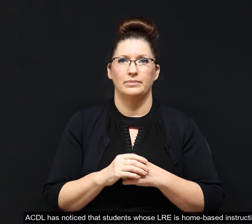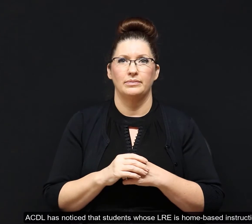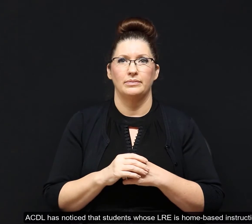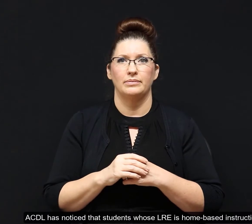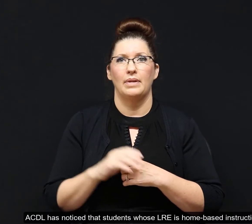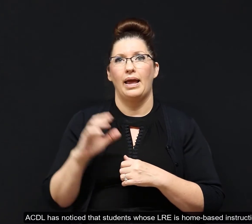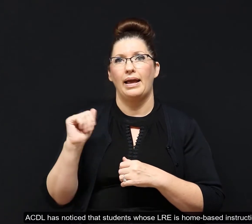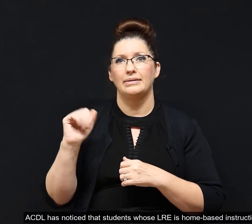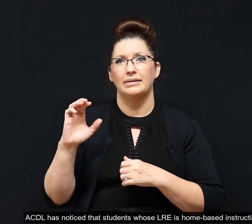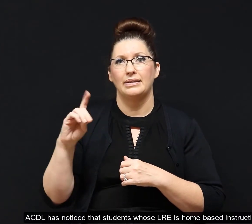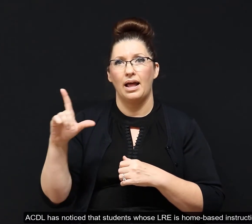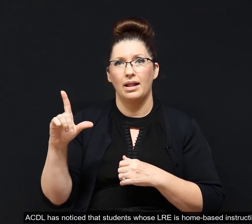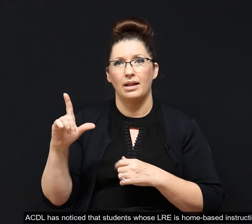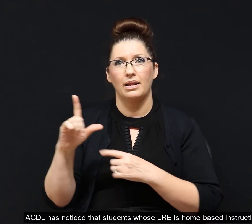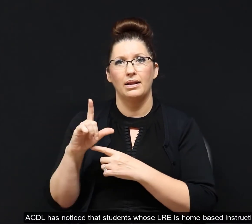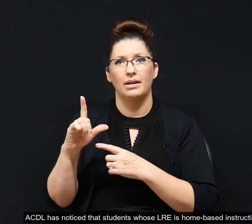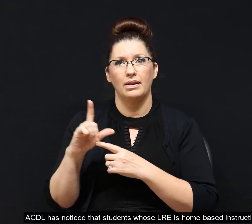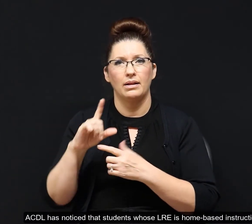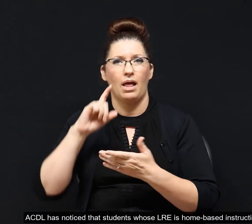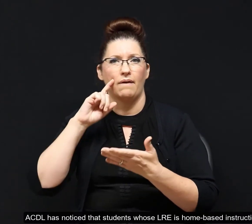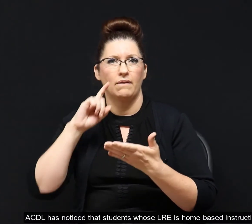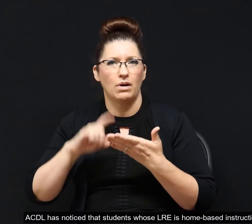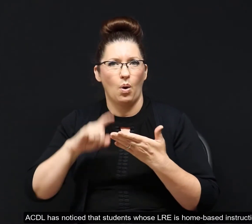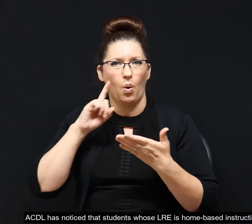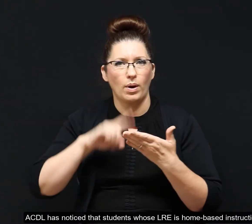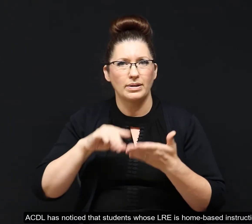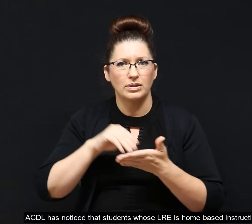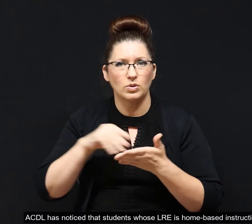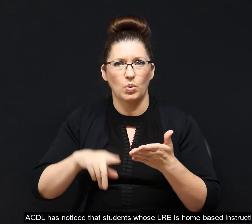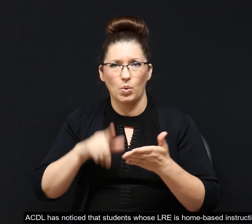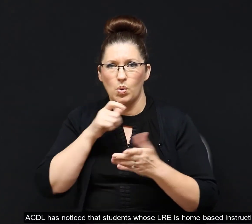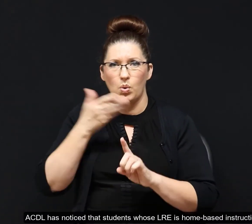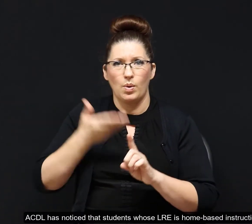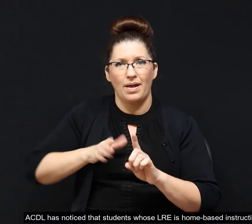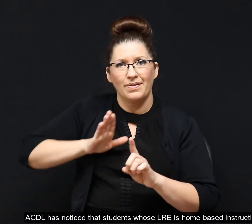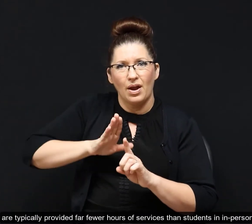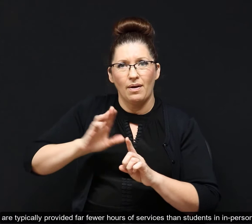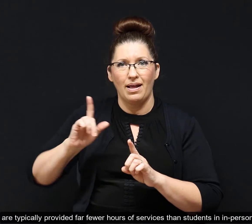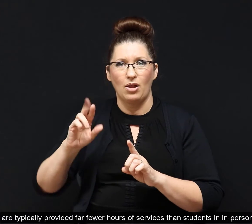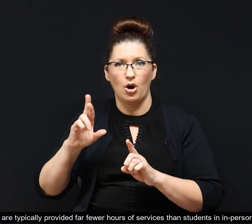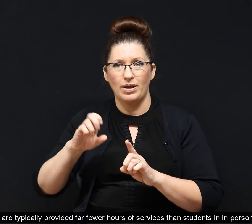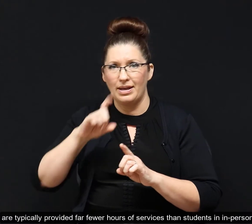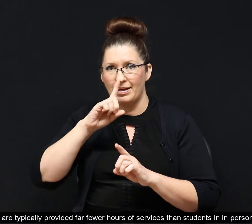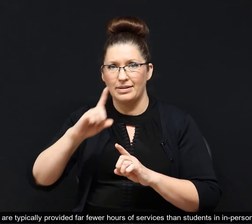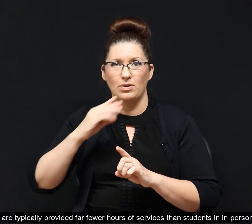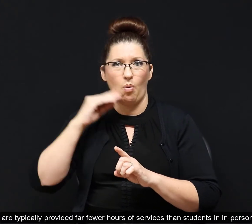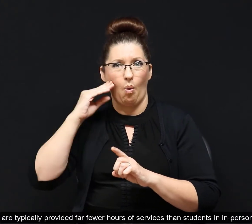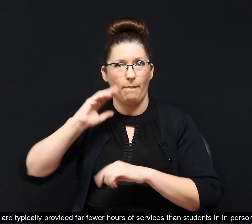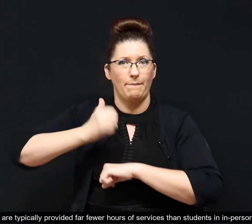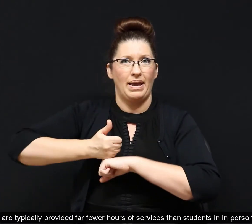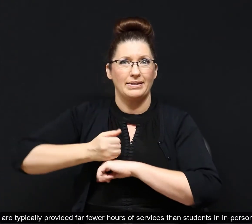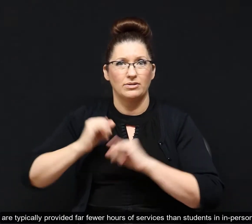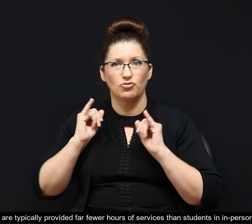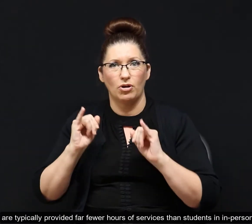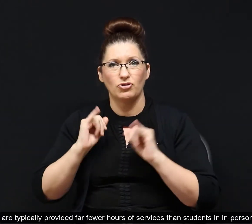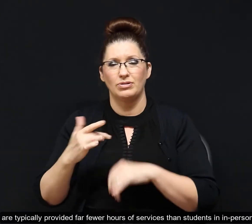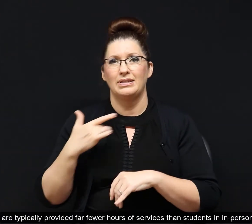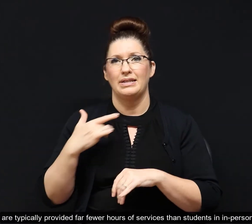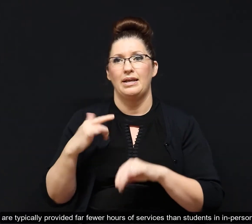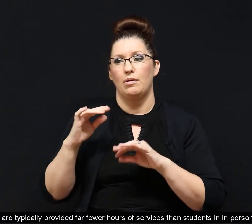ACDL has noticed that students whose LRE is home-based instruction are typically provided far fewer hours of services